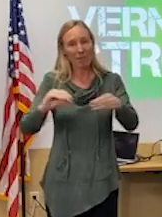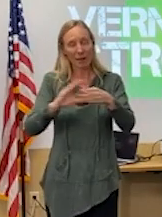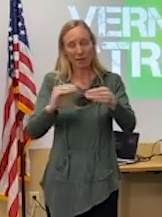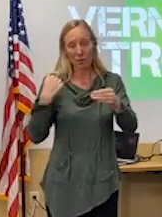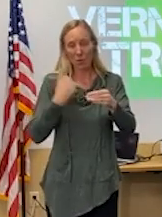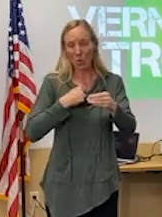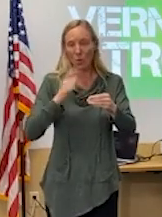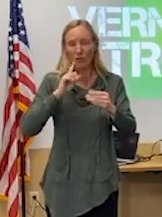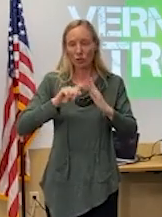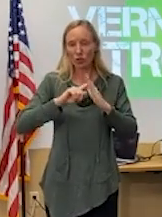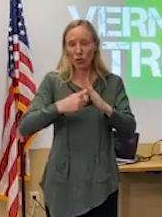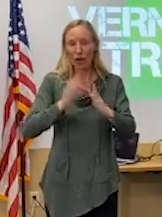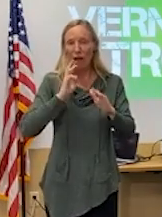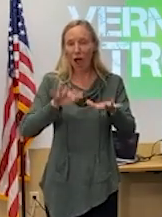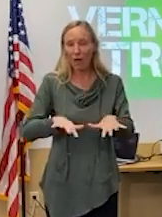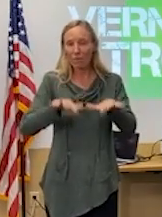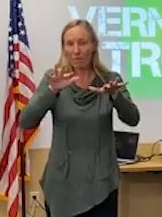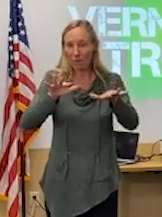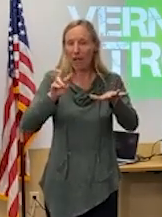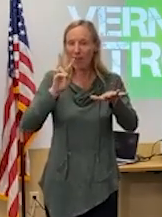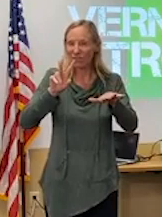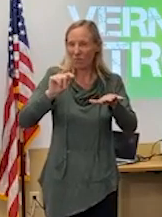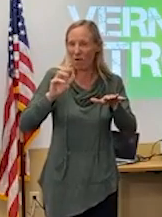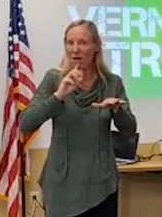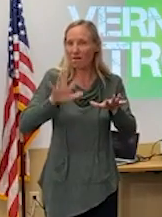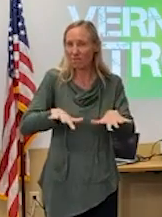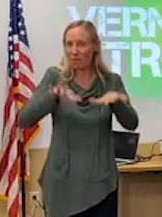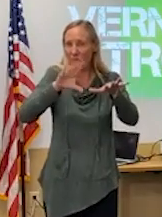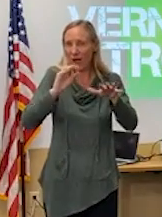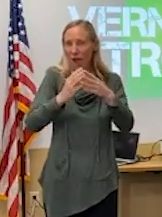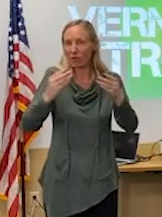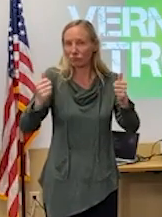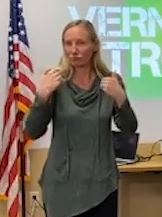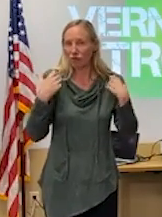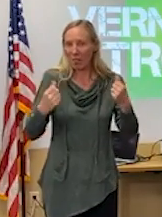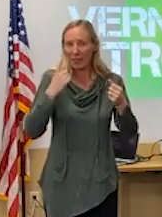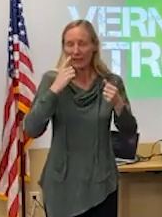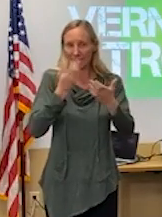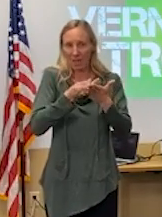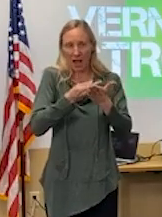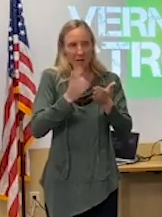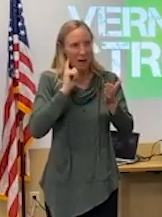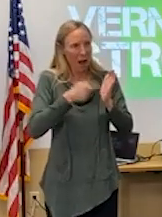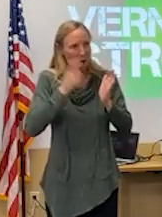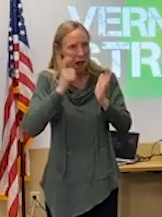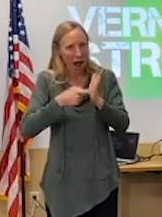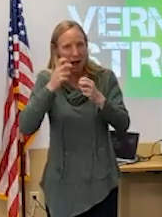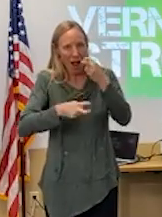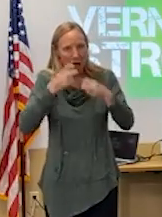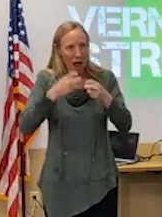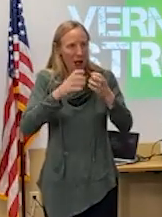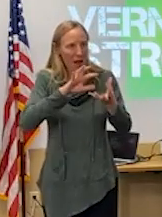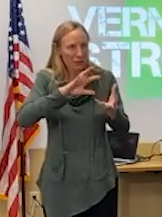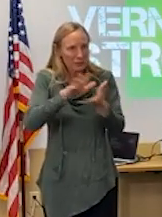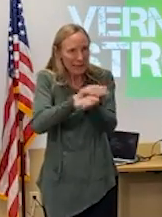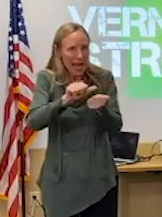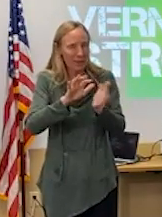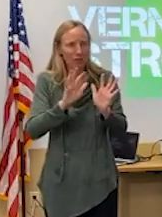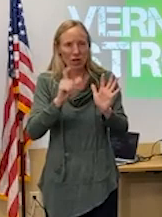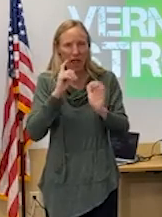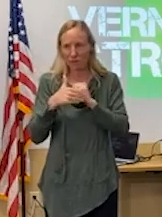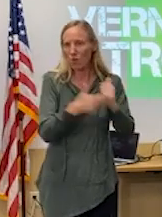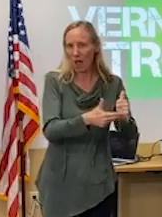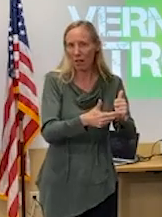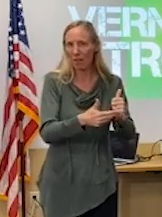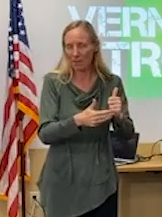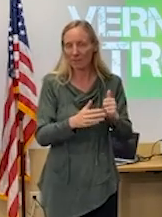fund within hours after the extent of the damage became apparent. And if you take one thing